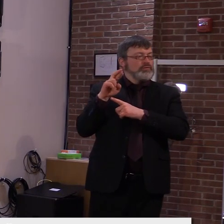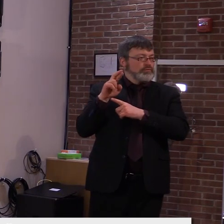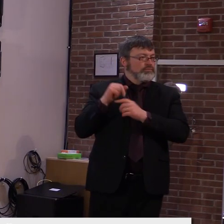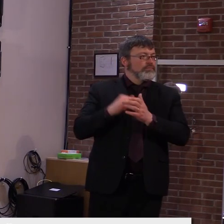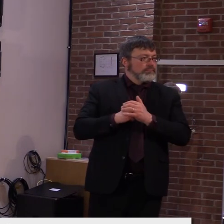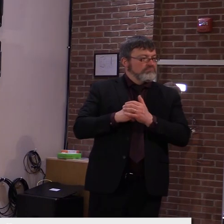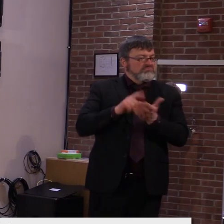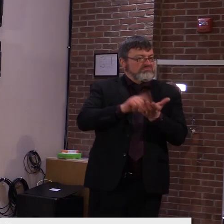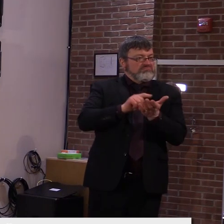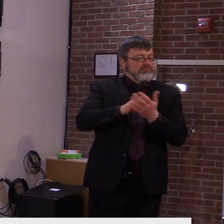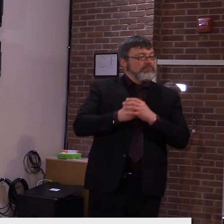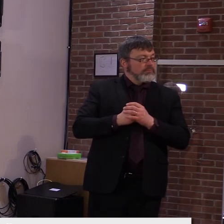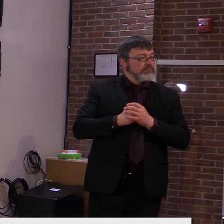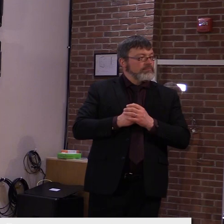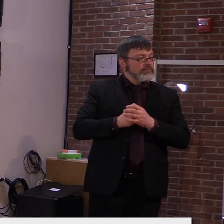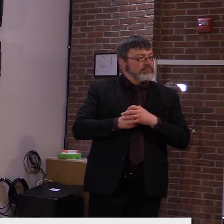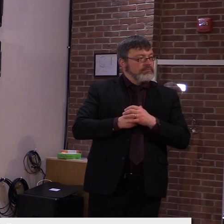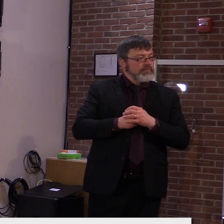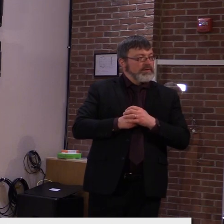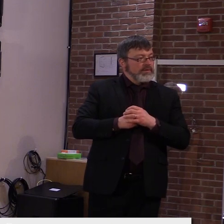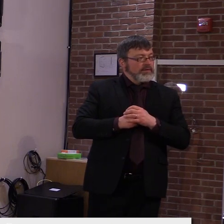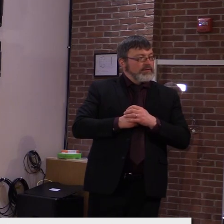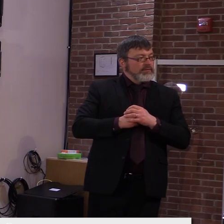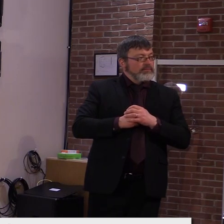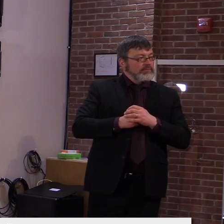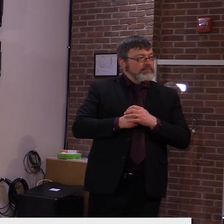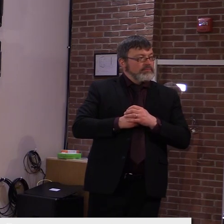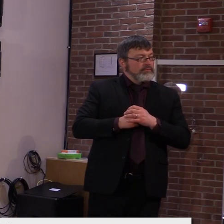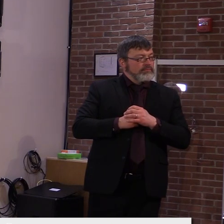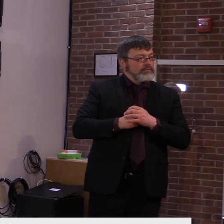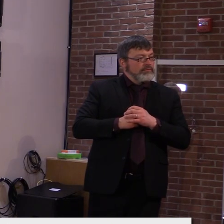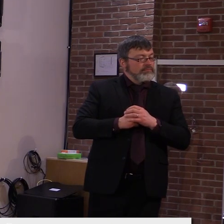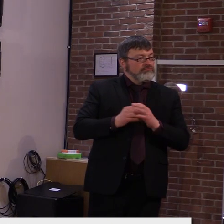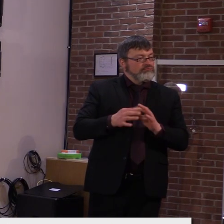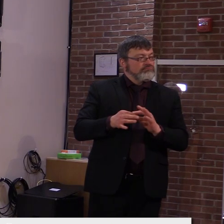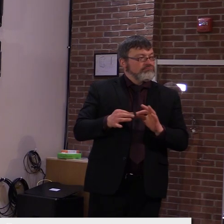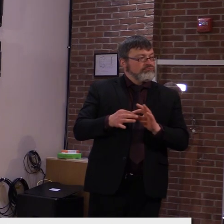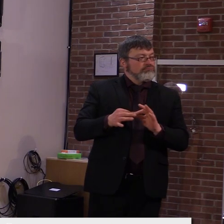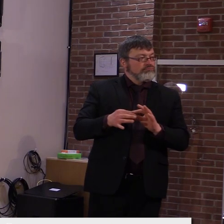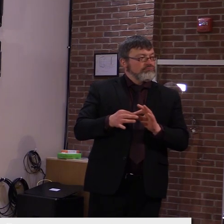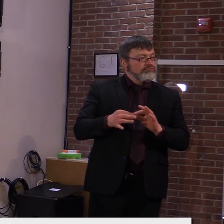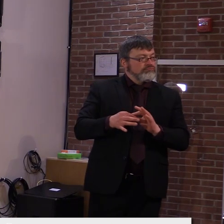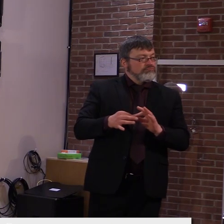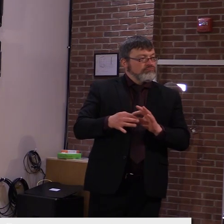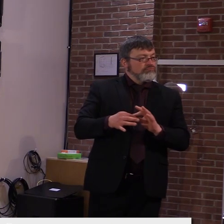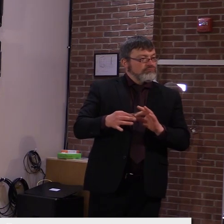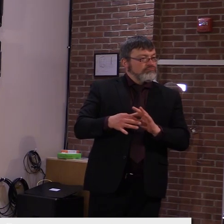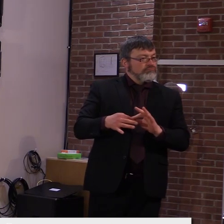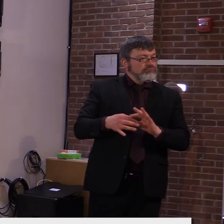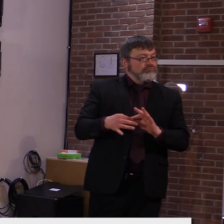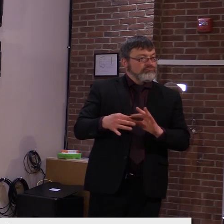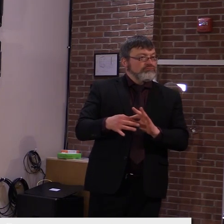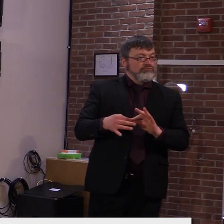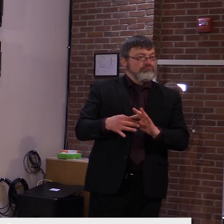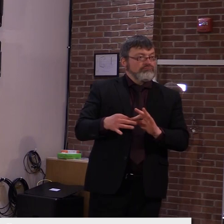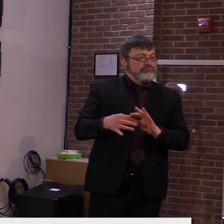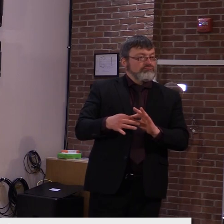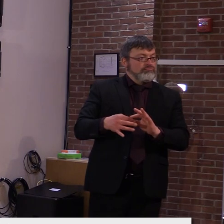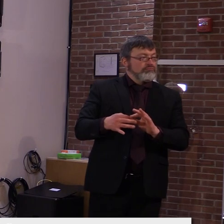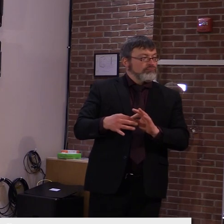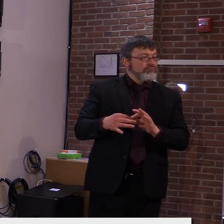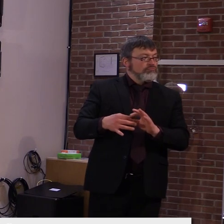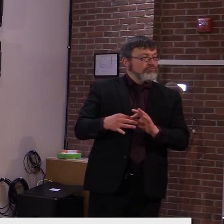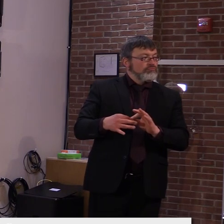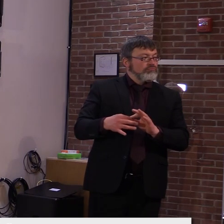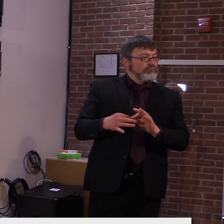Thanks, Rebecca. Governor Scott, the Islander got a message this morning about what one reader